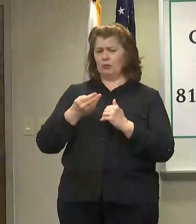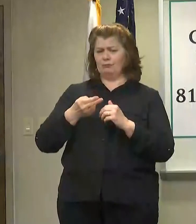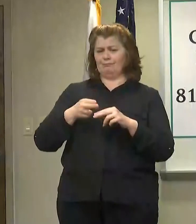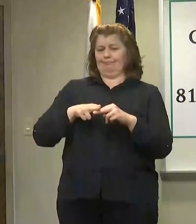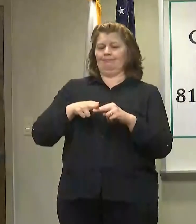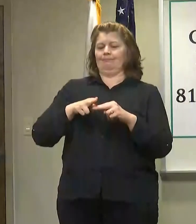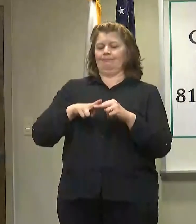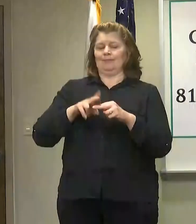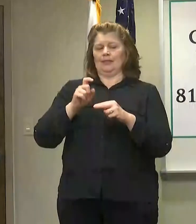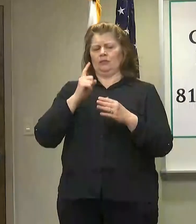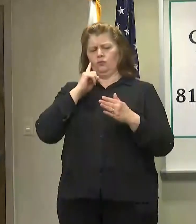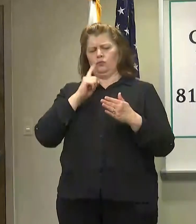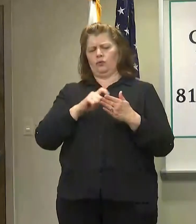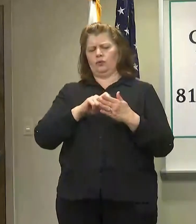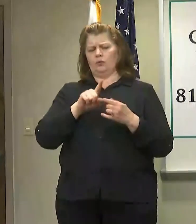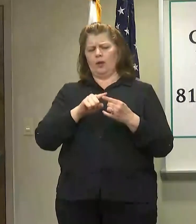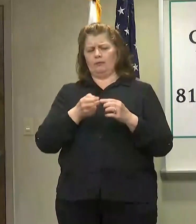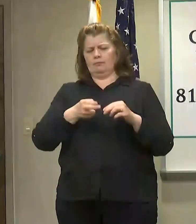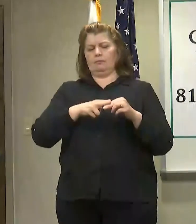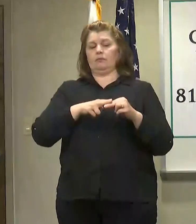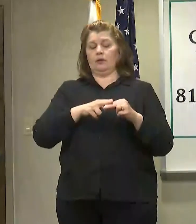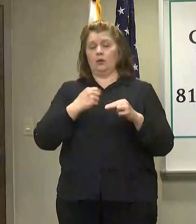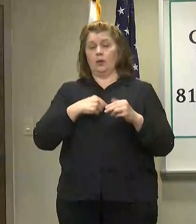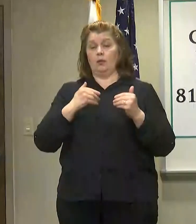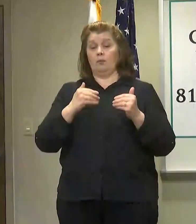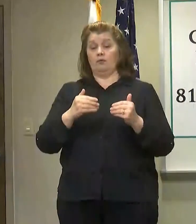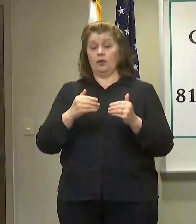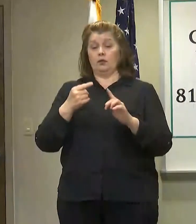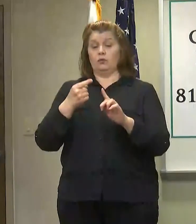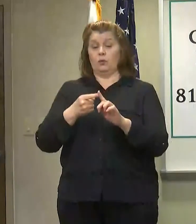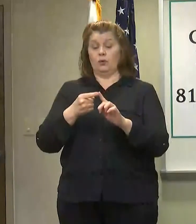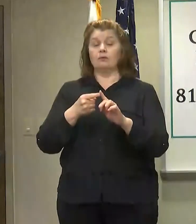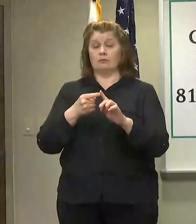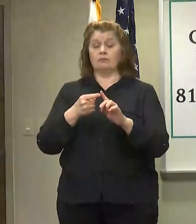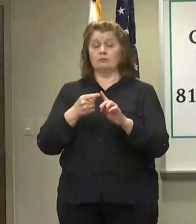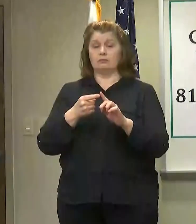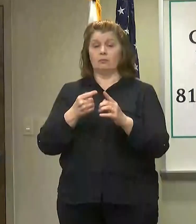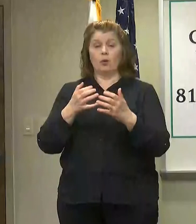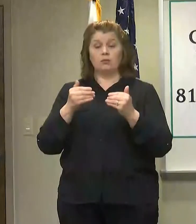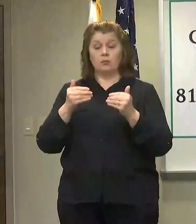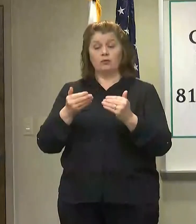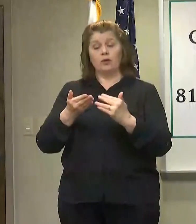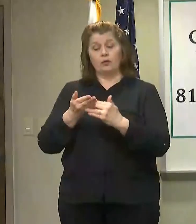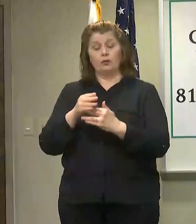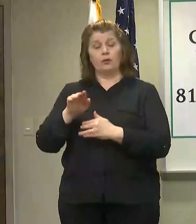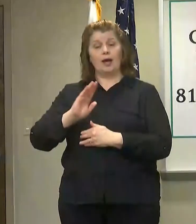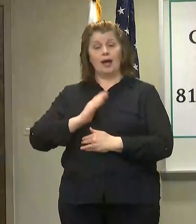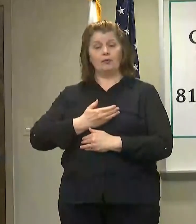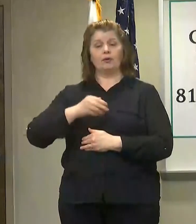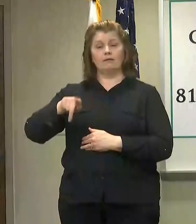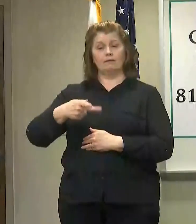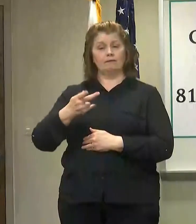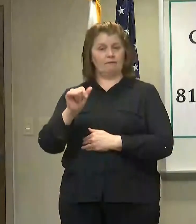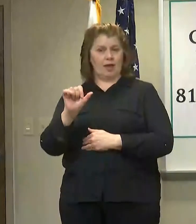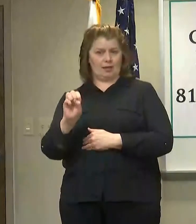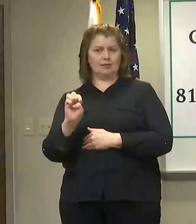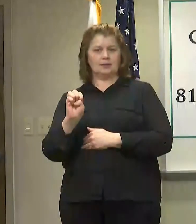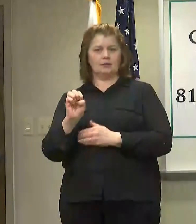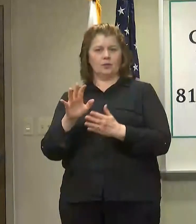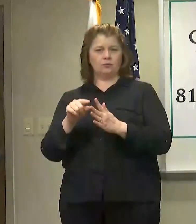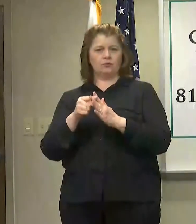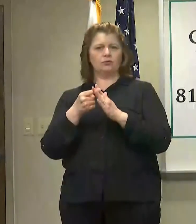take a notice on and work on, because we are moving to Restore Illinois. We want to move through our phase. We want to be able to begin